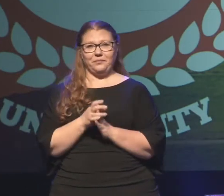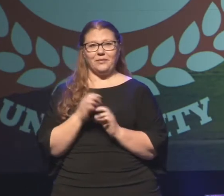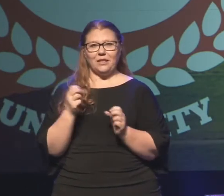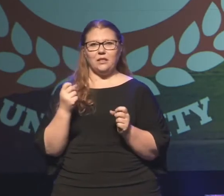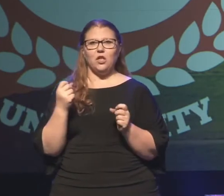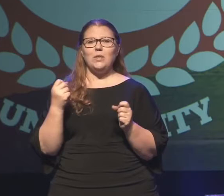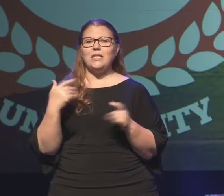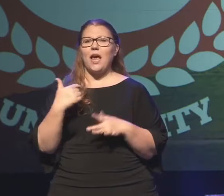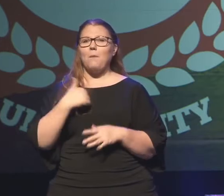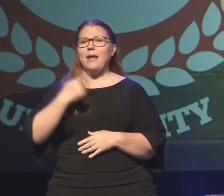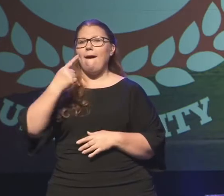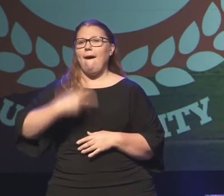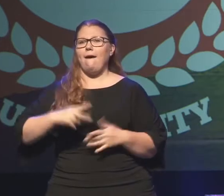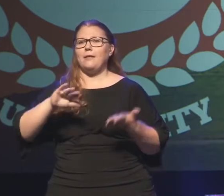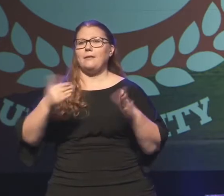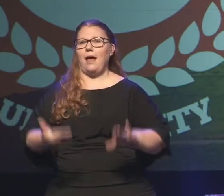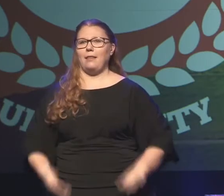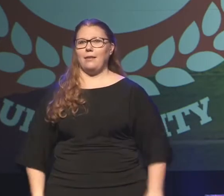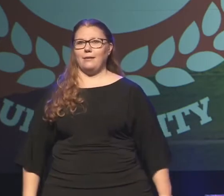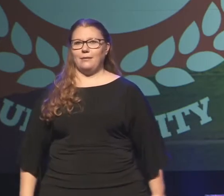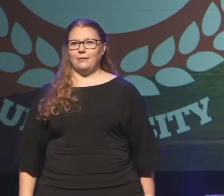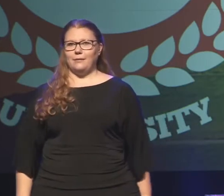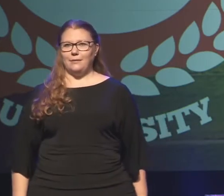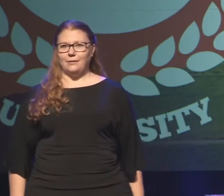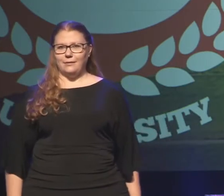me half to death.